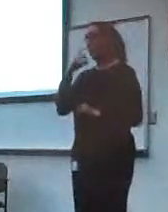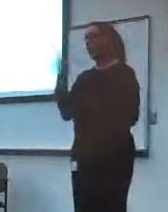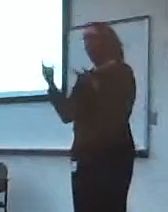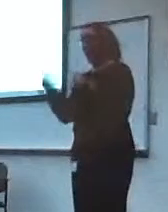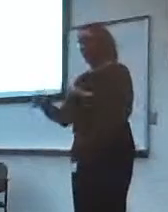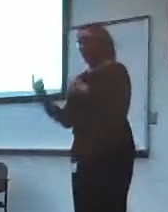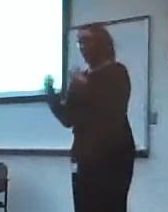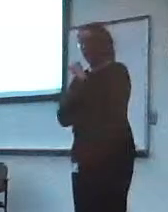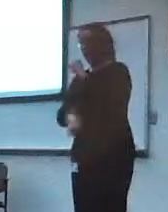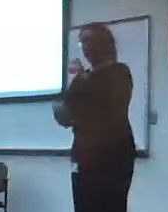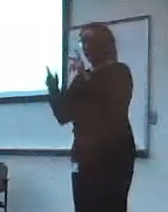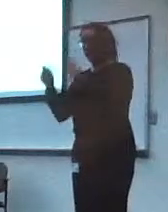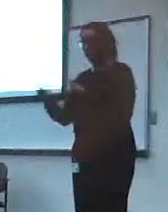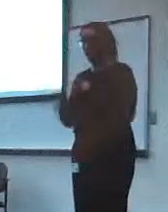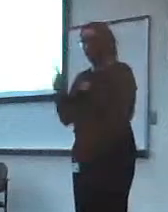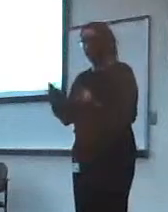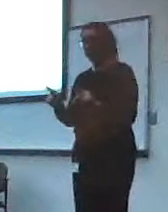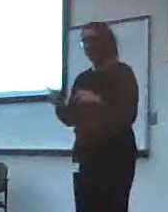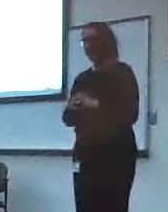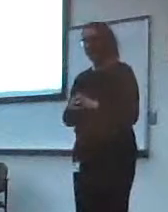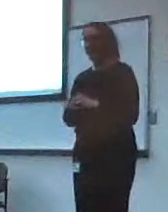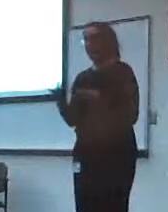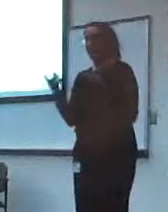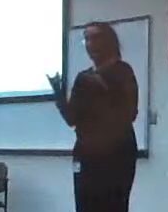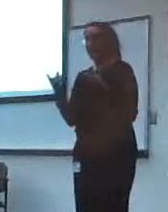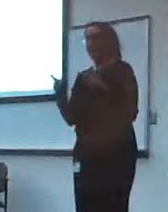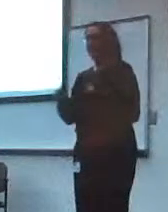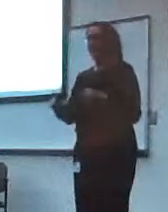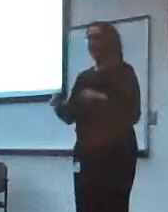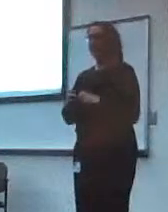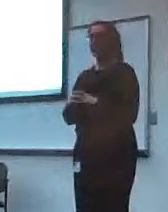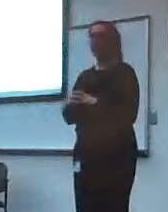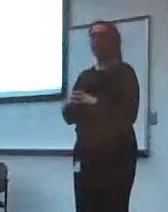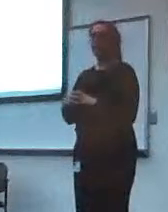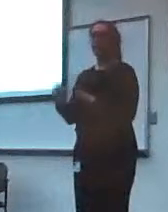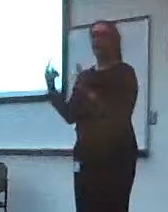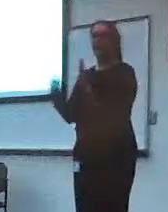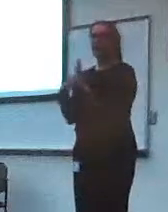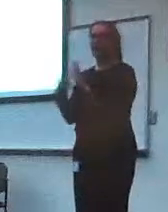So they're both very similar, restorative justice and labeling theory.